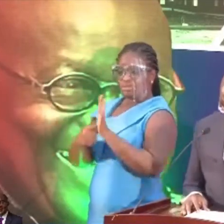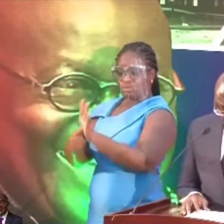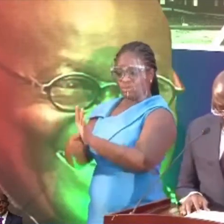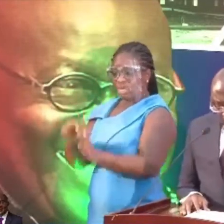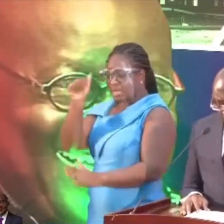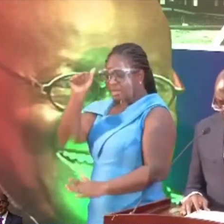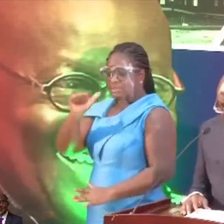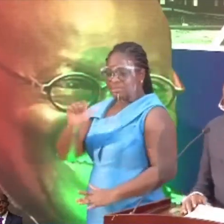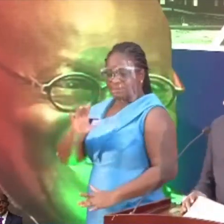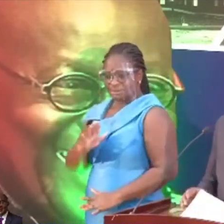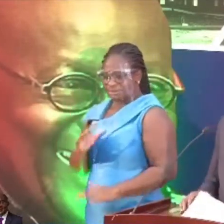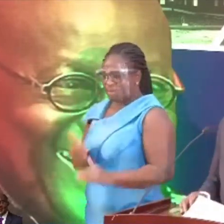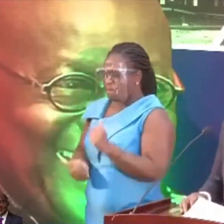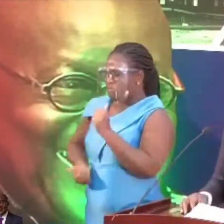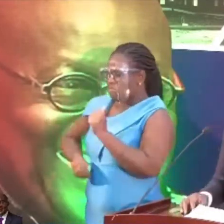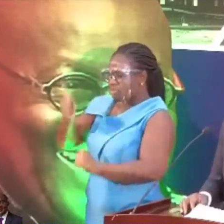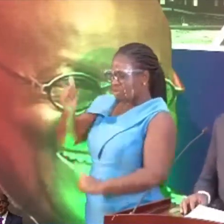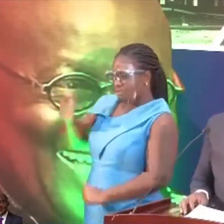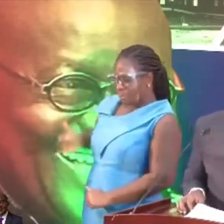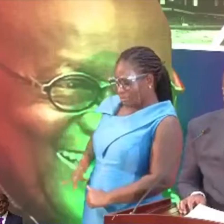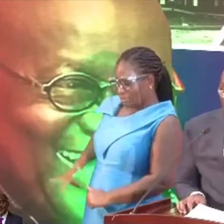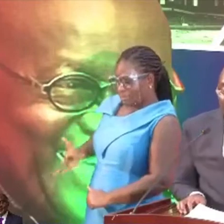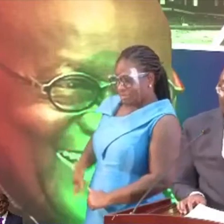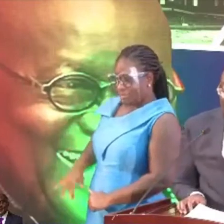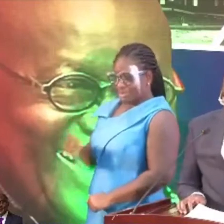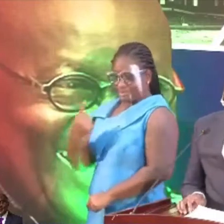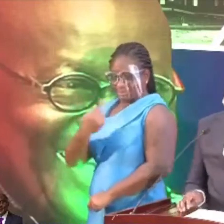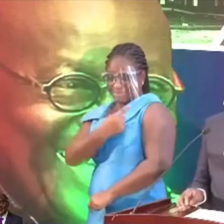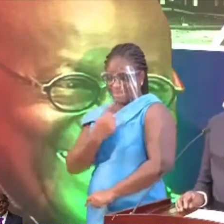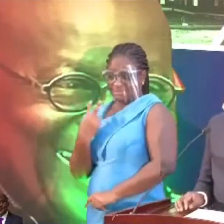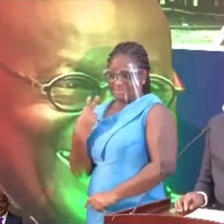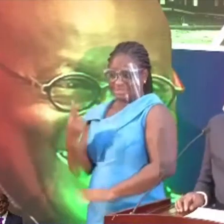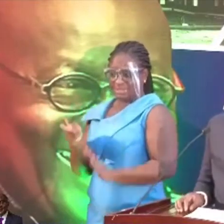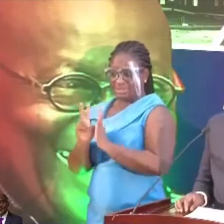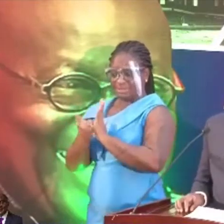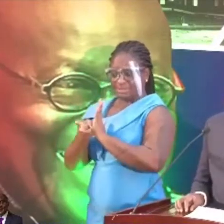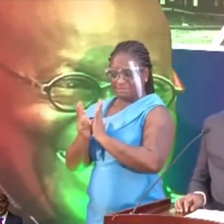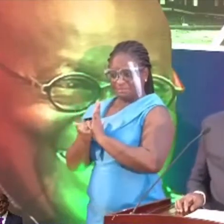And most of the toilets in the data that we have just seen,